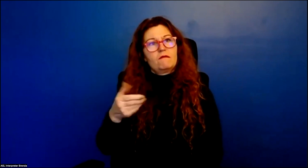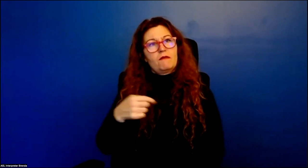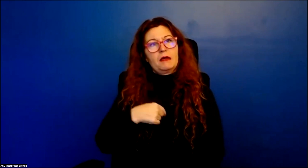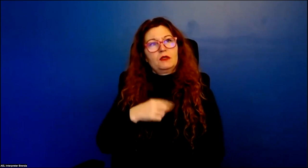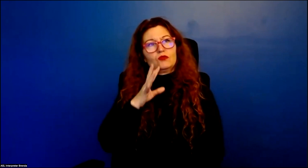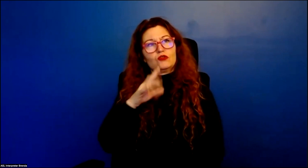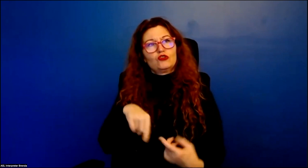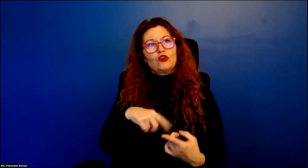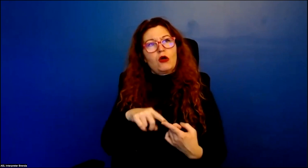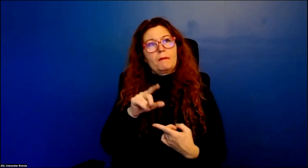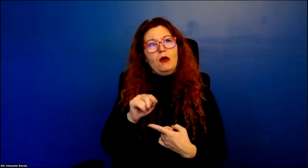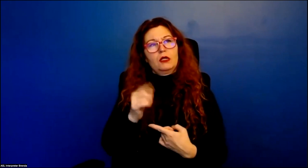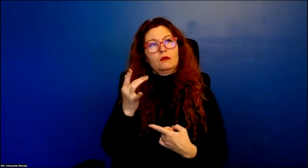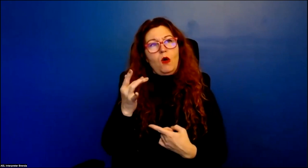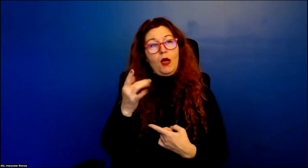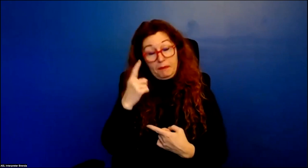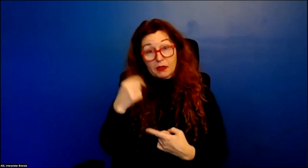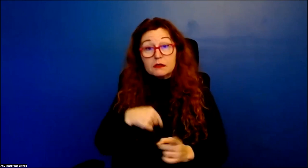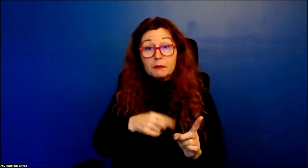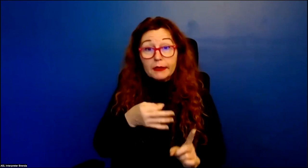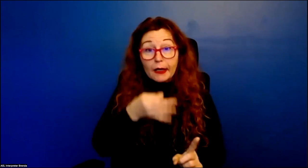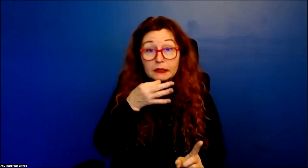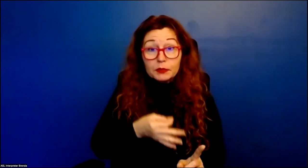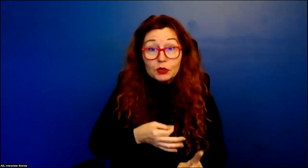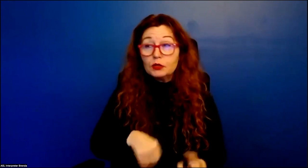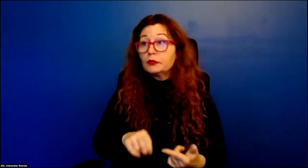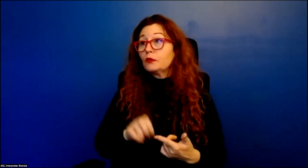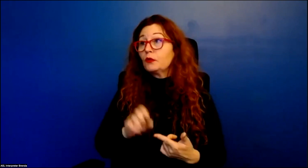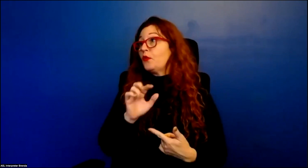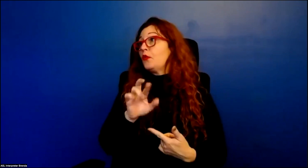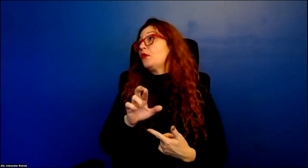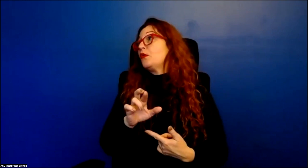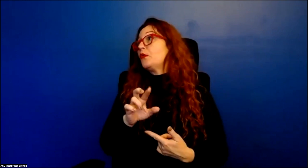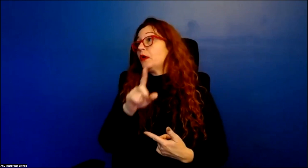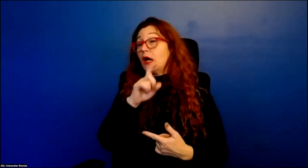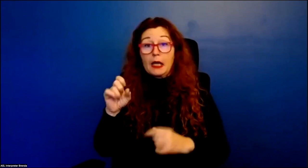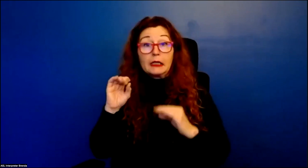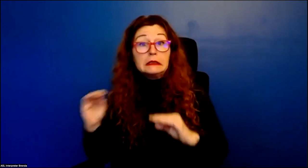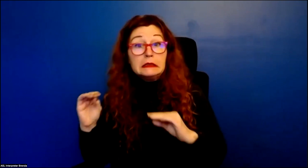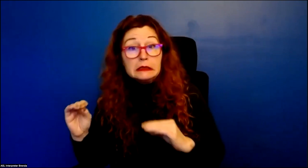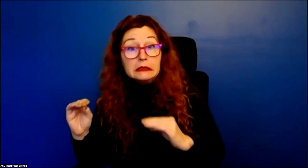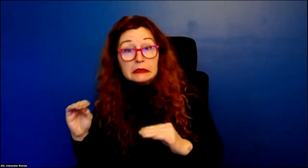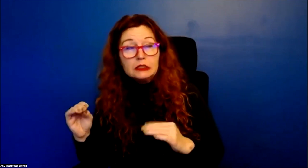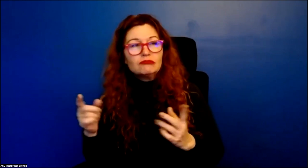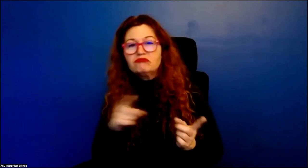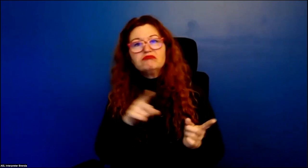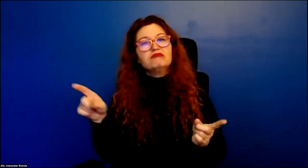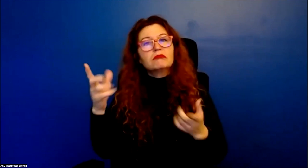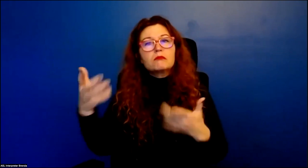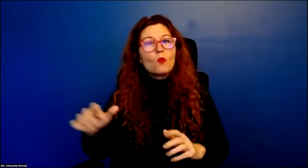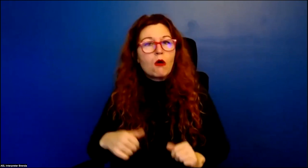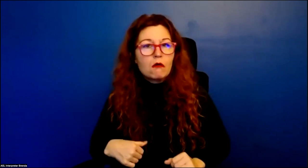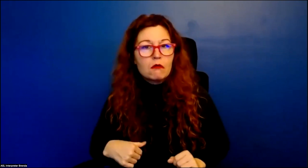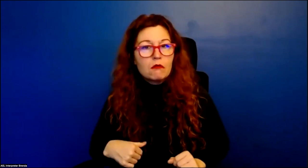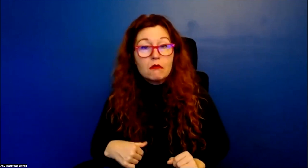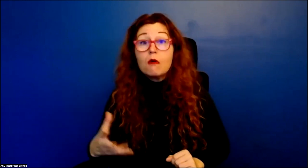being invited to teach people about accessibility because there are thousands of people that can do that. But what I'm invited for is that